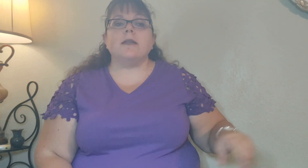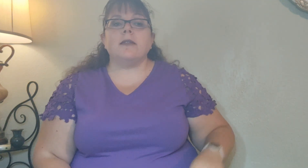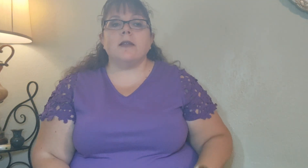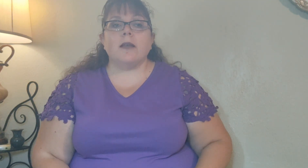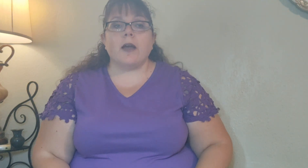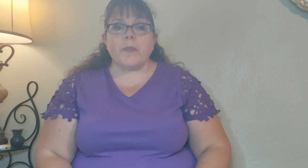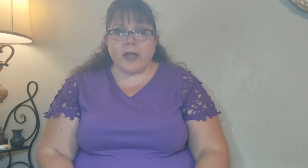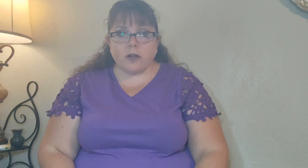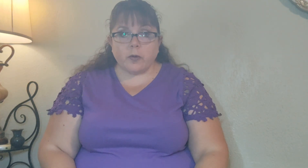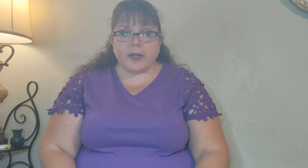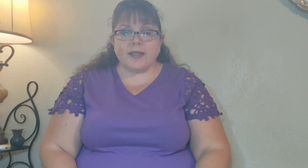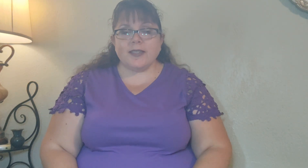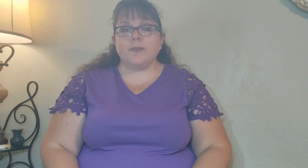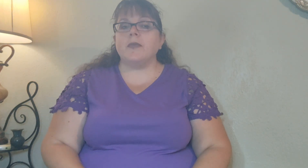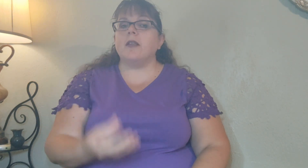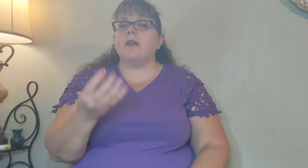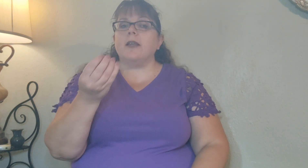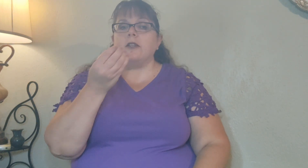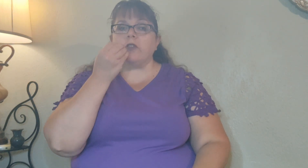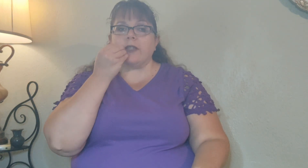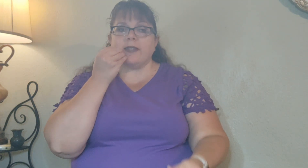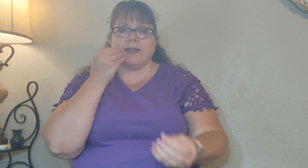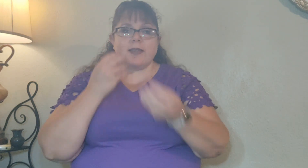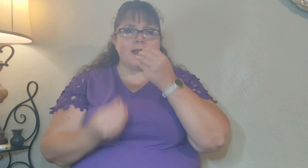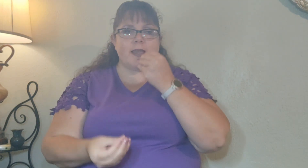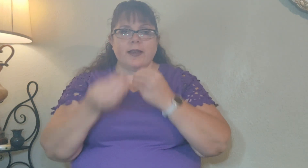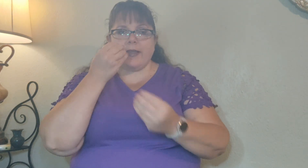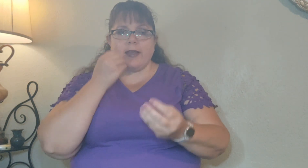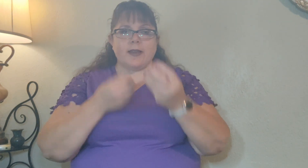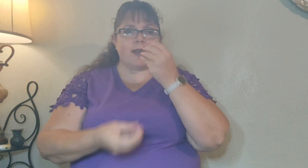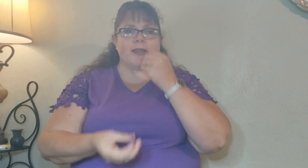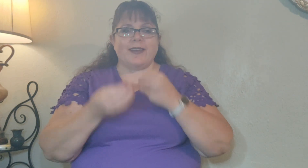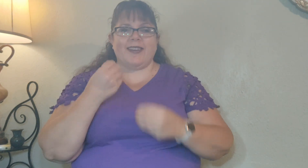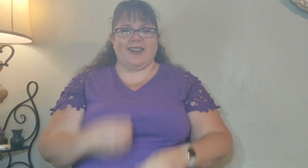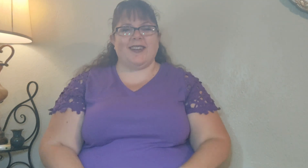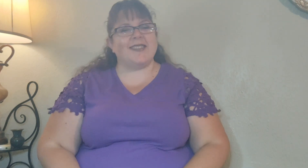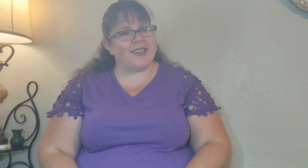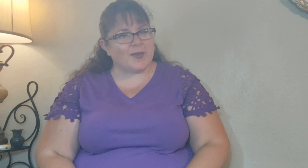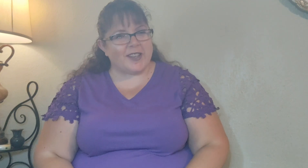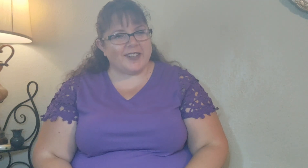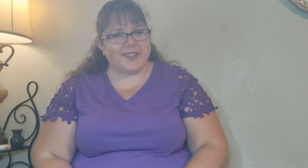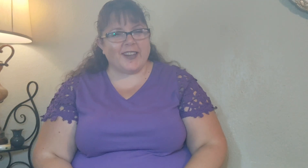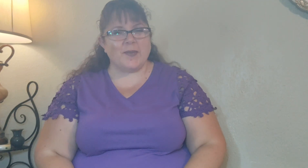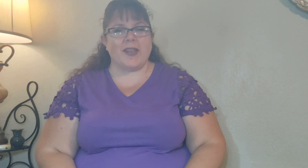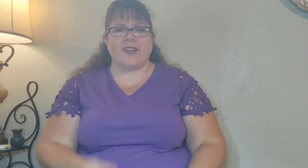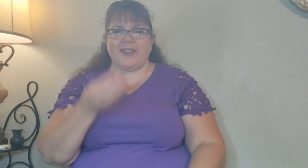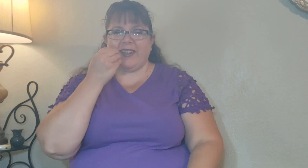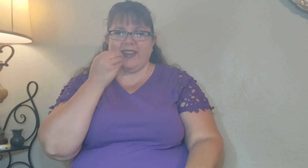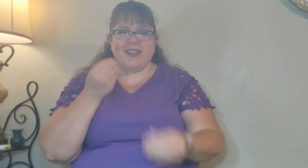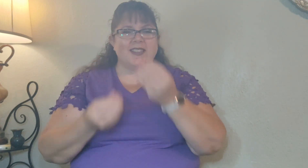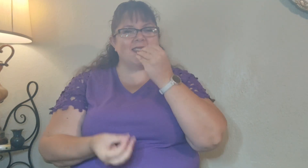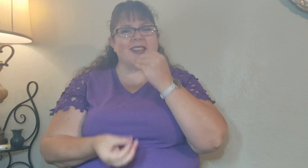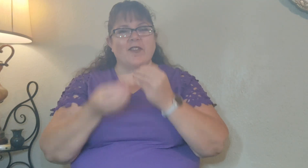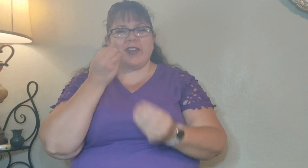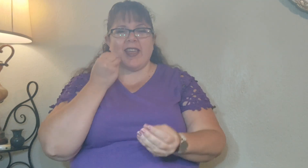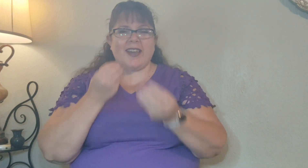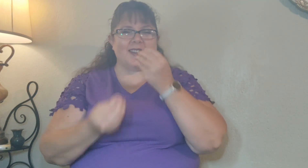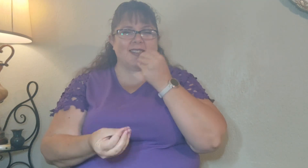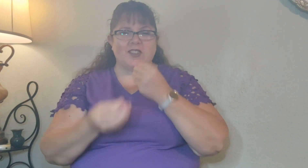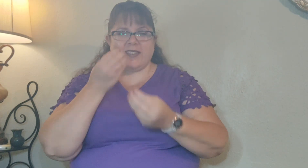And a banquet is just eat, eat, eat, because that's what you do at a banquet. The sign for that is just